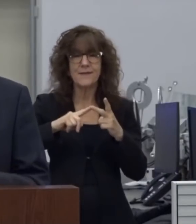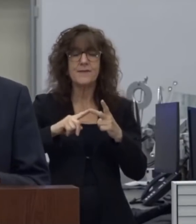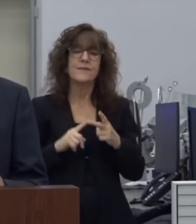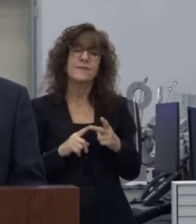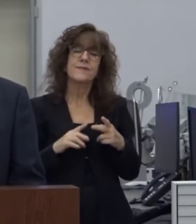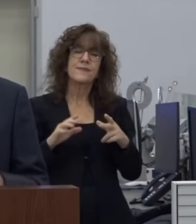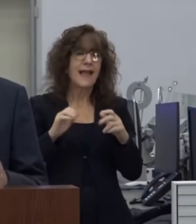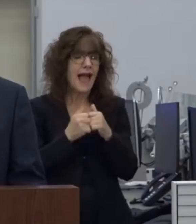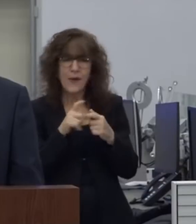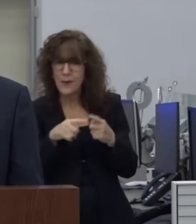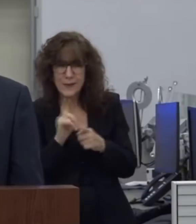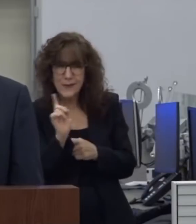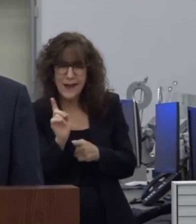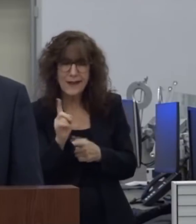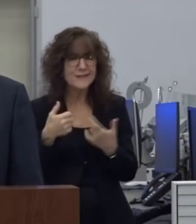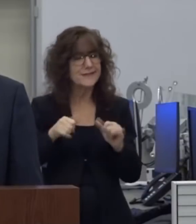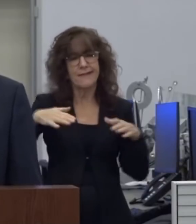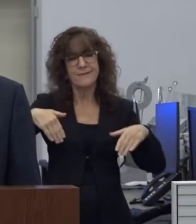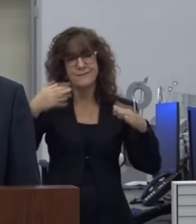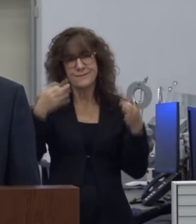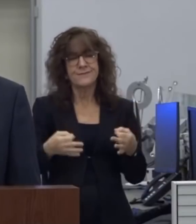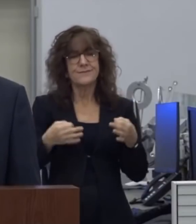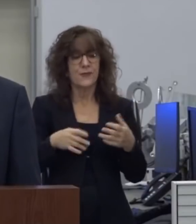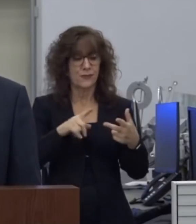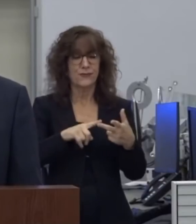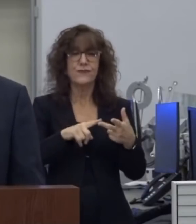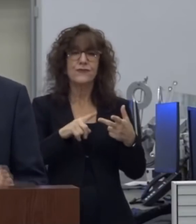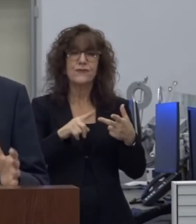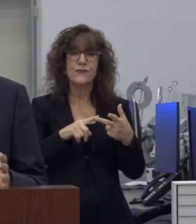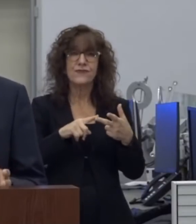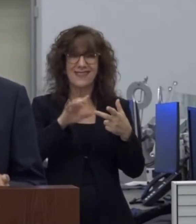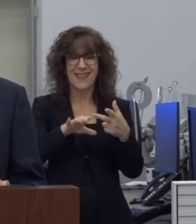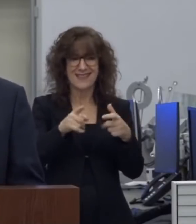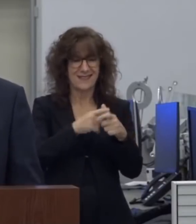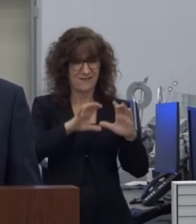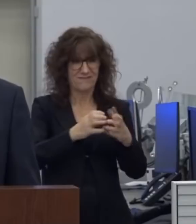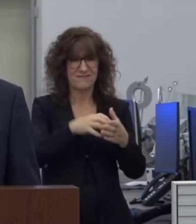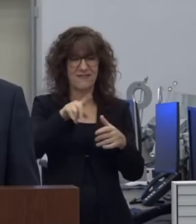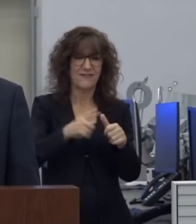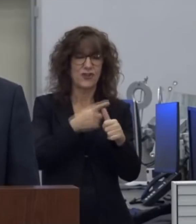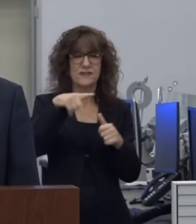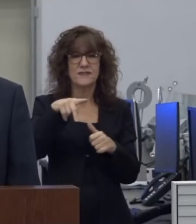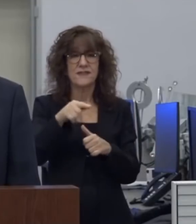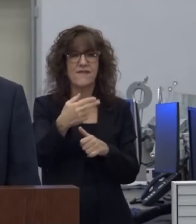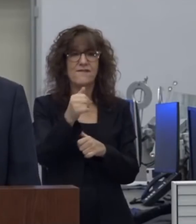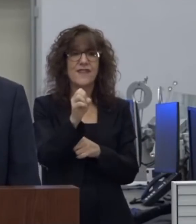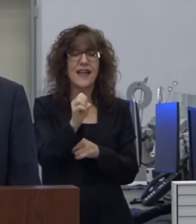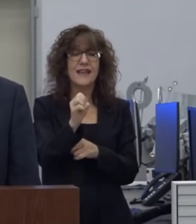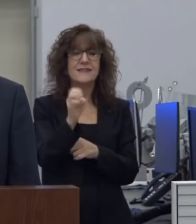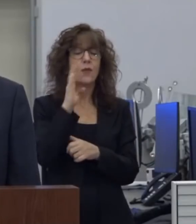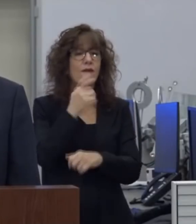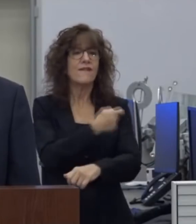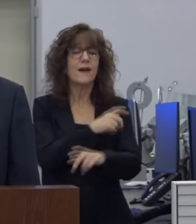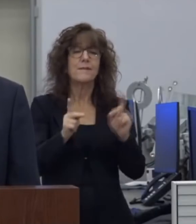how, when, and where, we're still working through. And then lastly, in that same first phase, we're going to vaccinate the